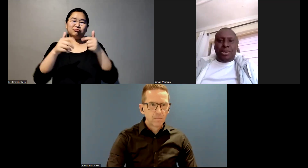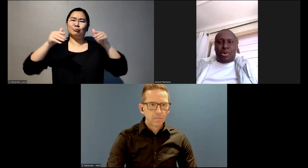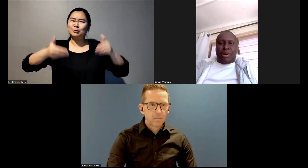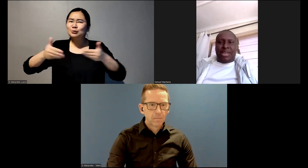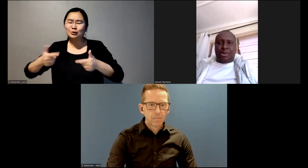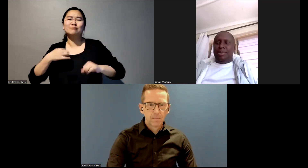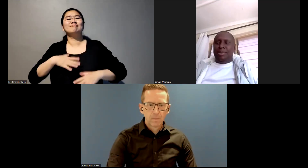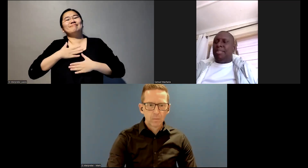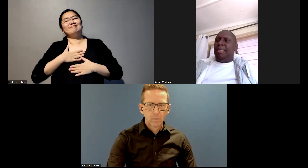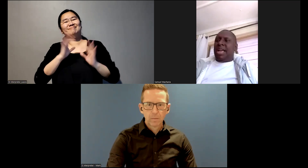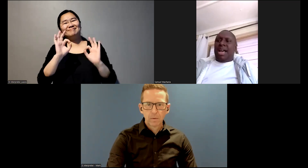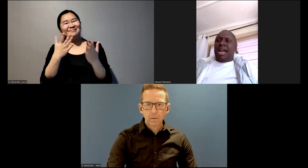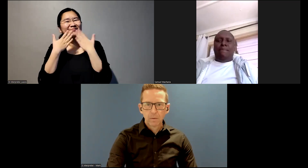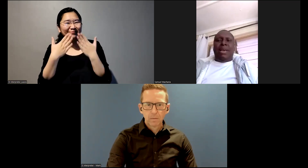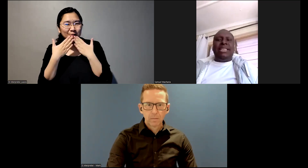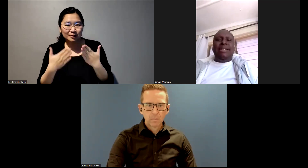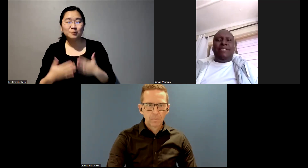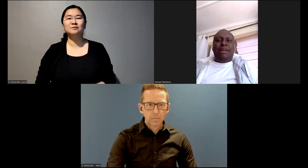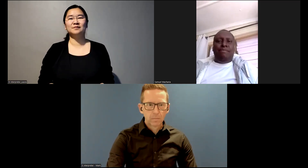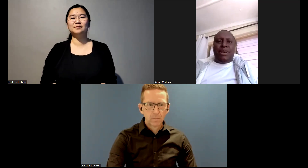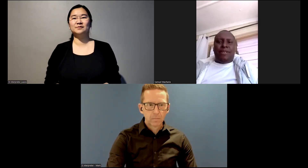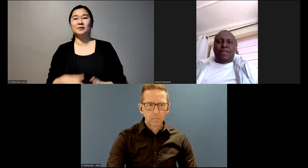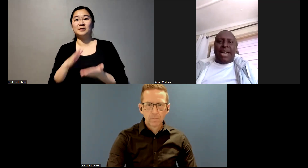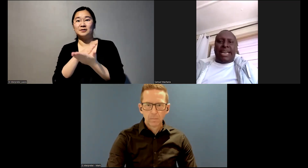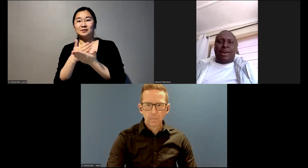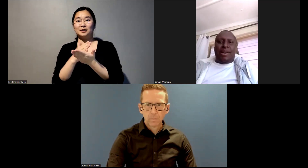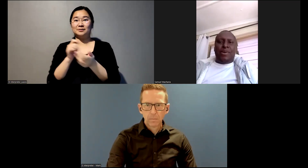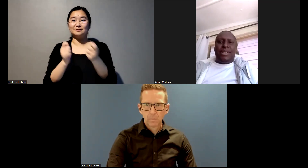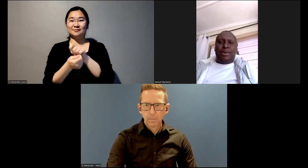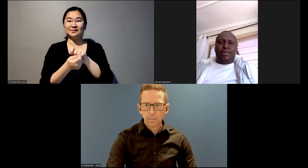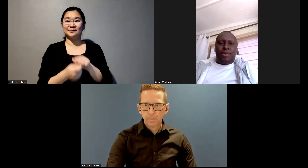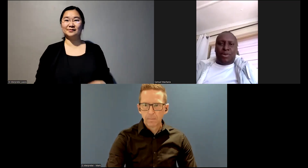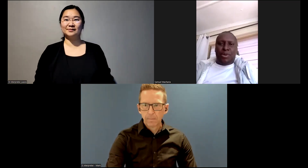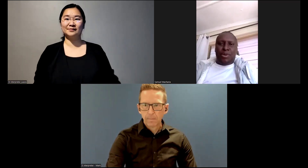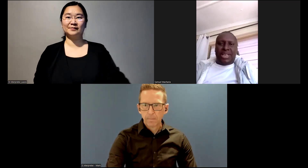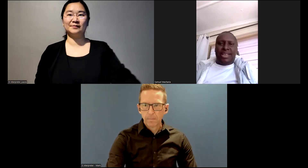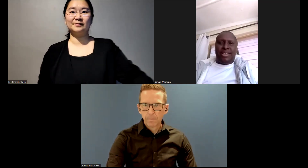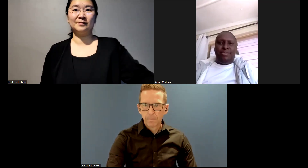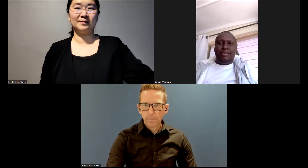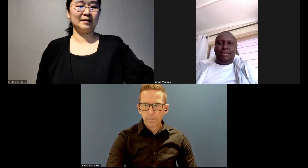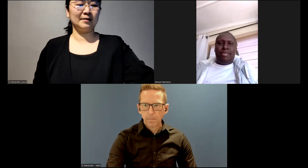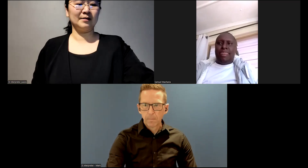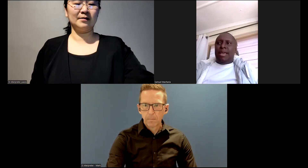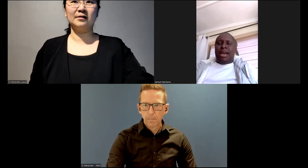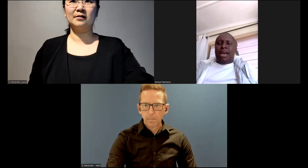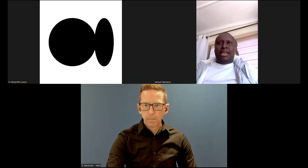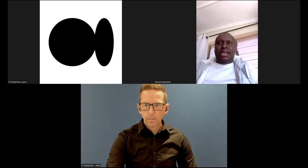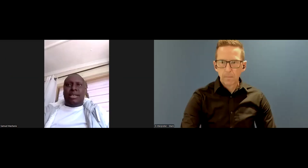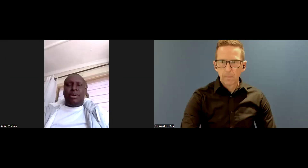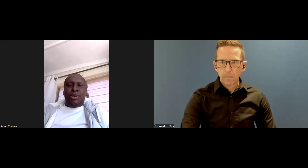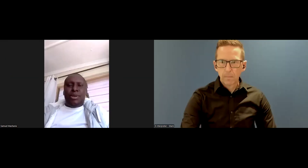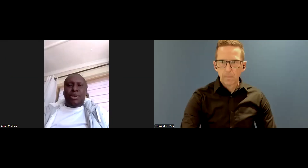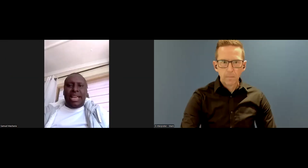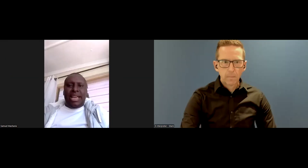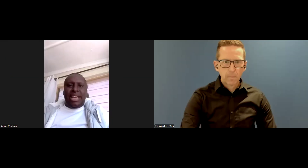international cooperation, may I just give a bit of background of what we do in Kenya. And